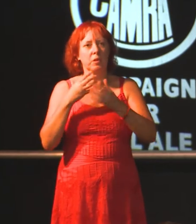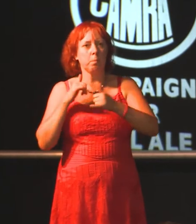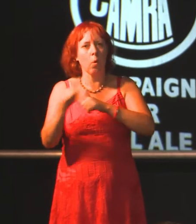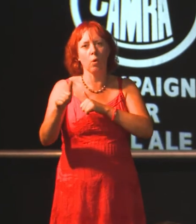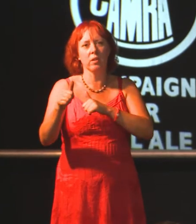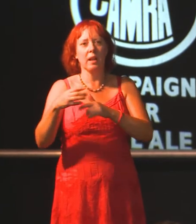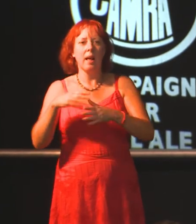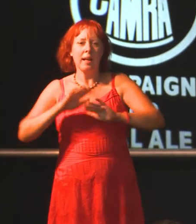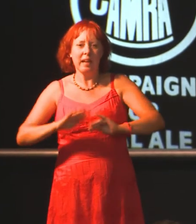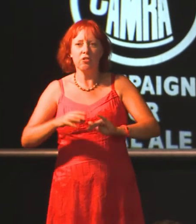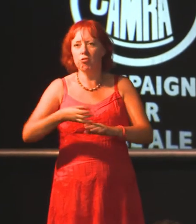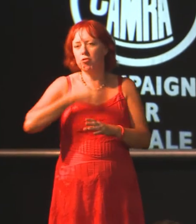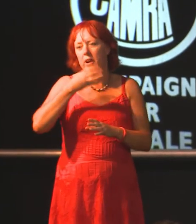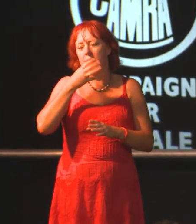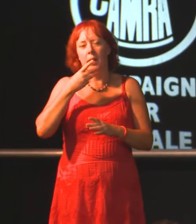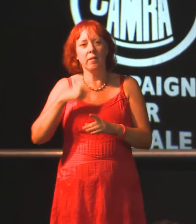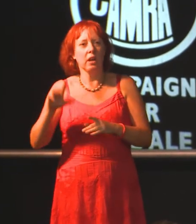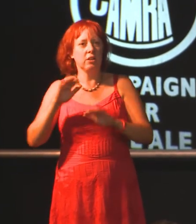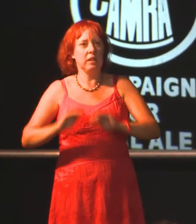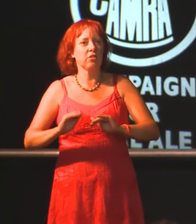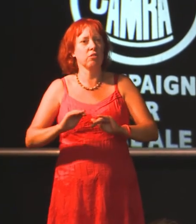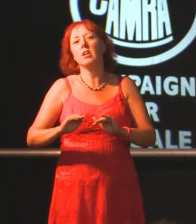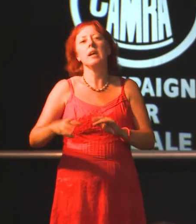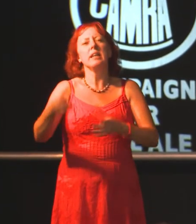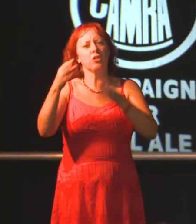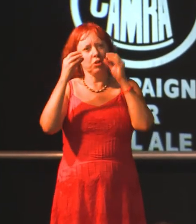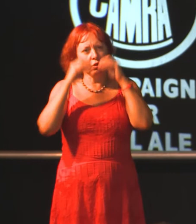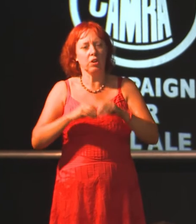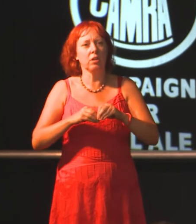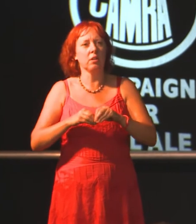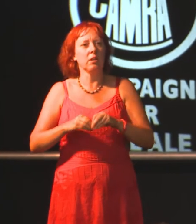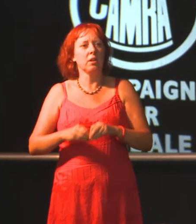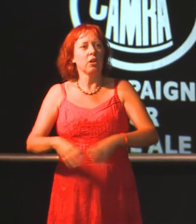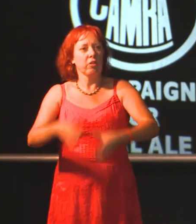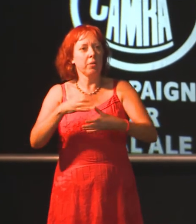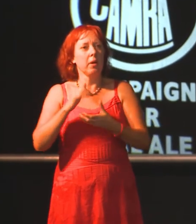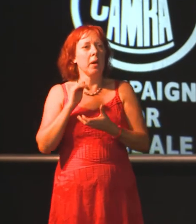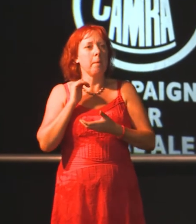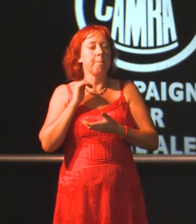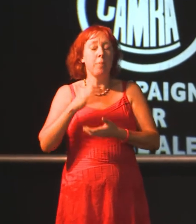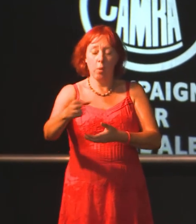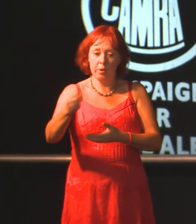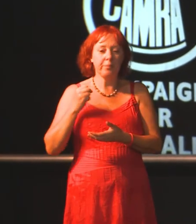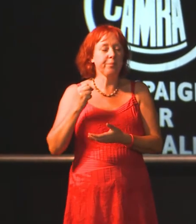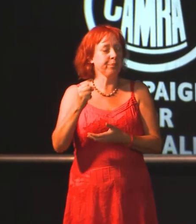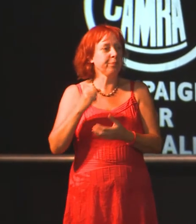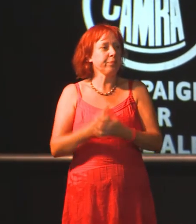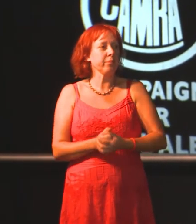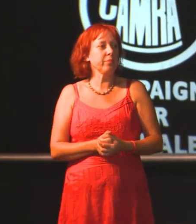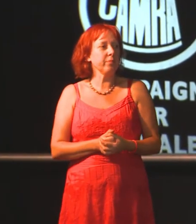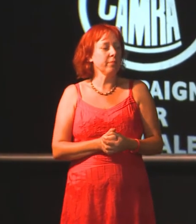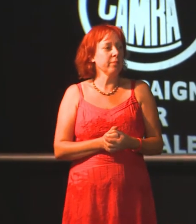that is our national drink, beer, and our national institution, the Great British Pub.